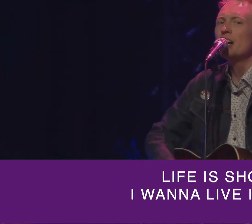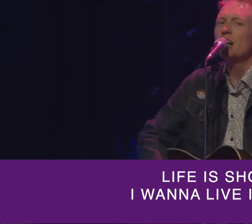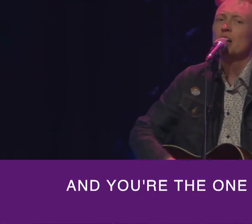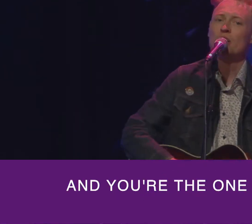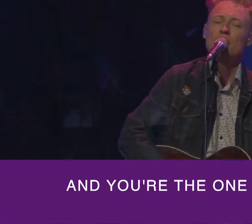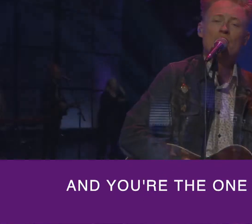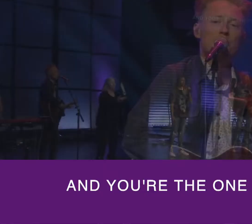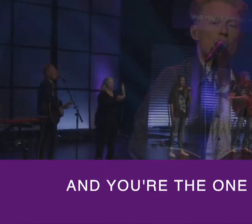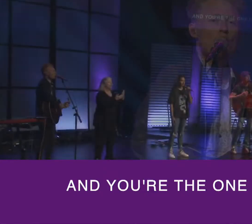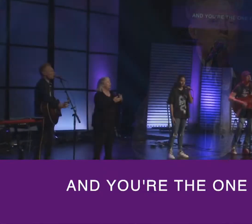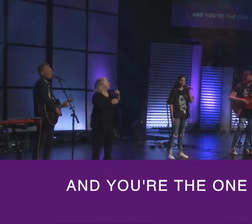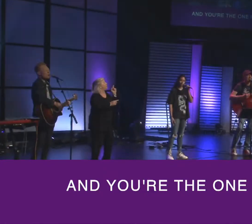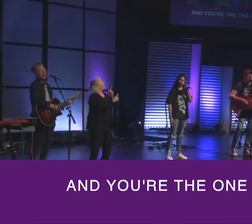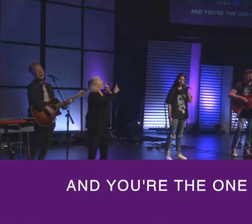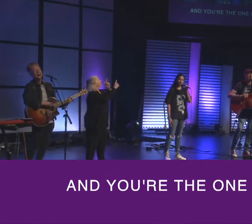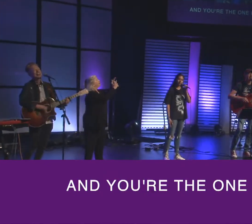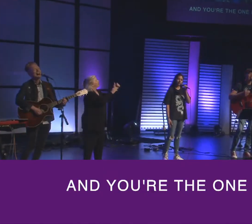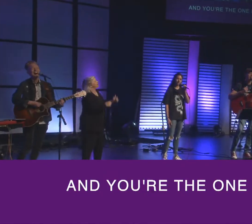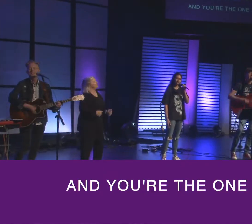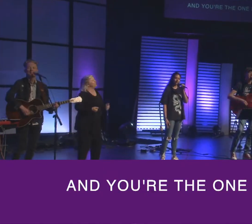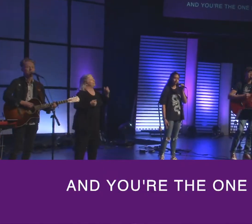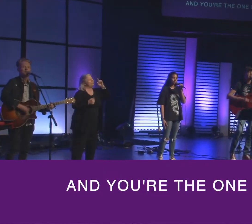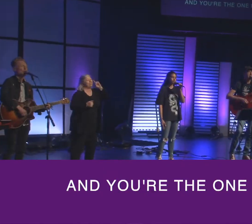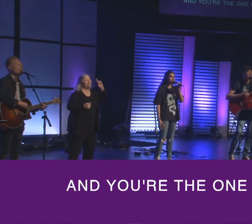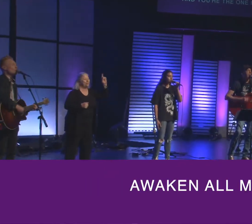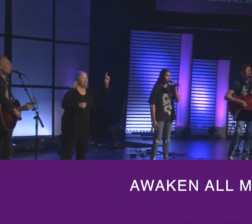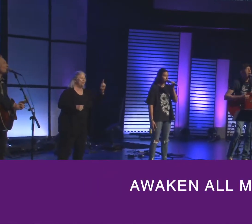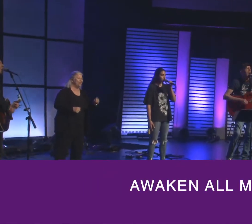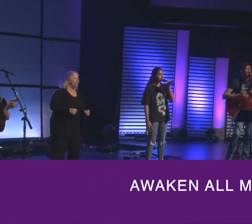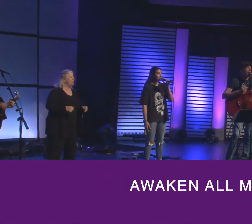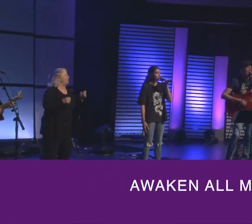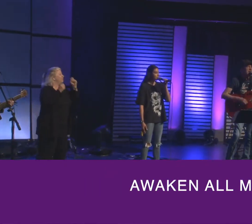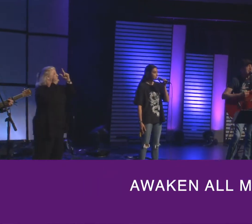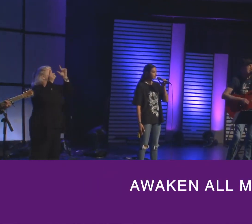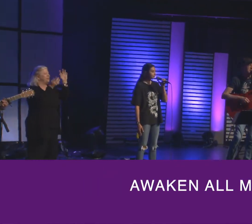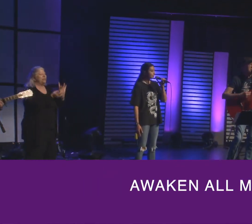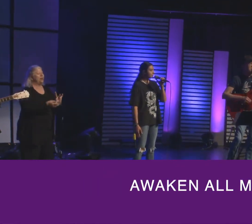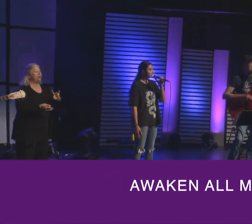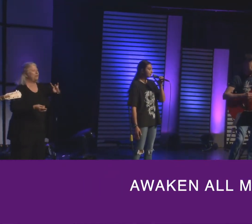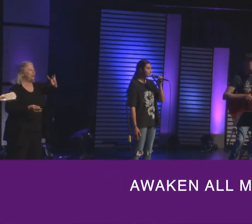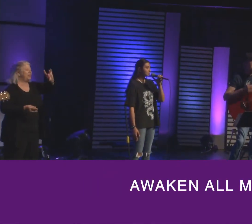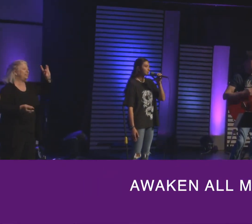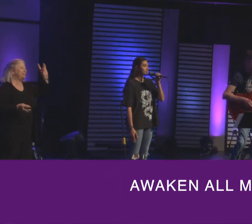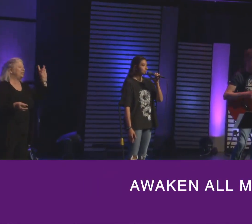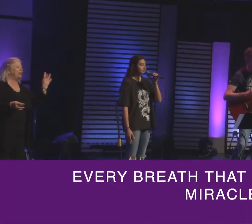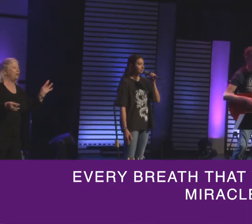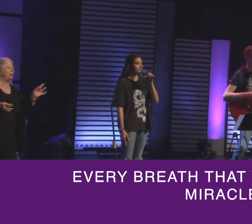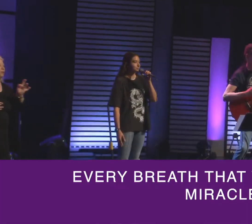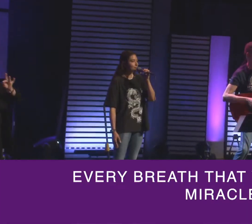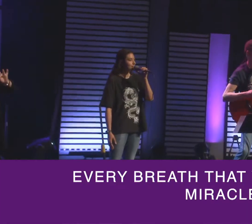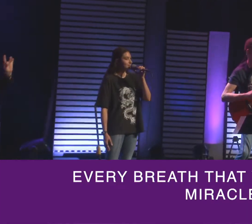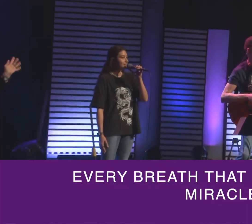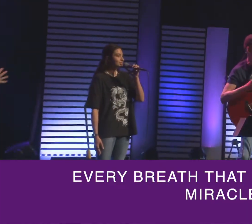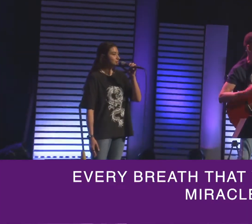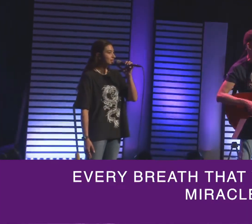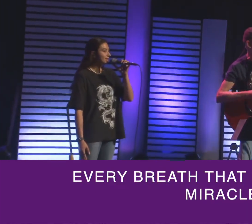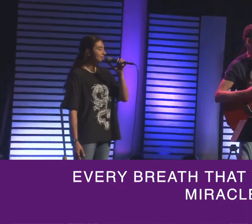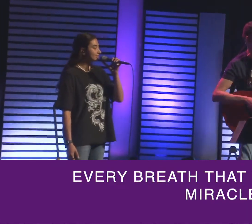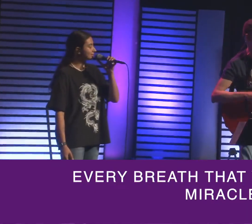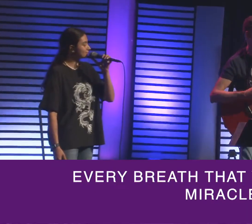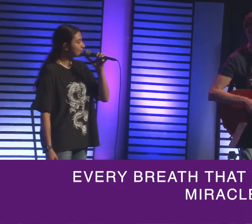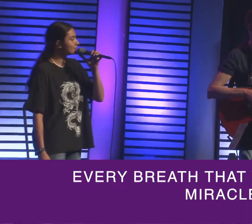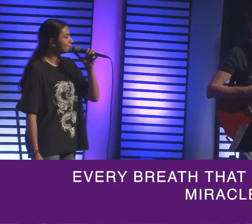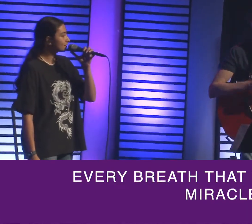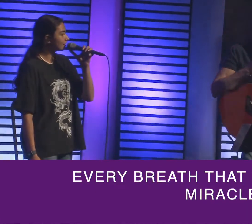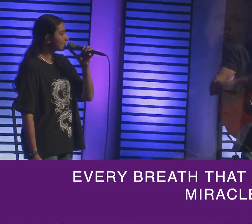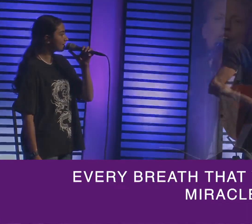it well. You're the one I'm living for, awakening all my soul. Every breath that you take